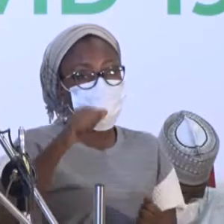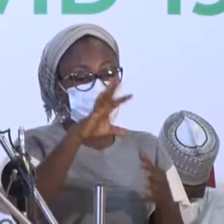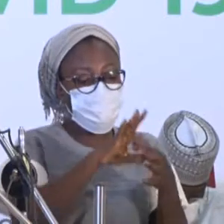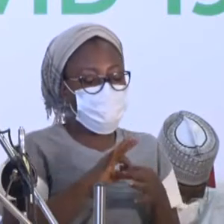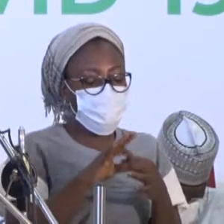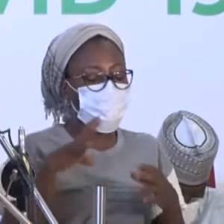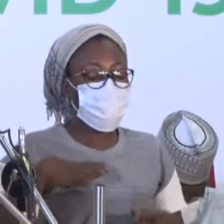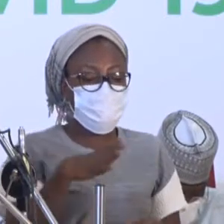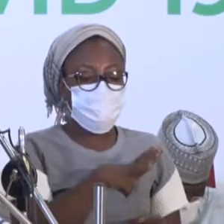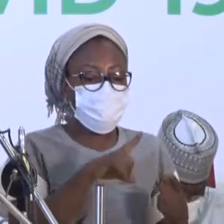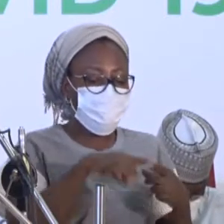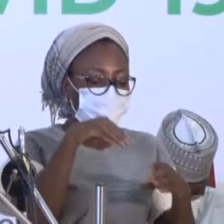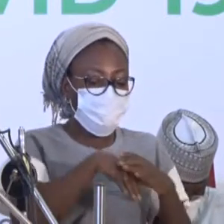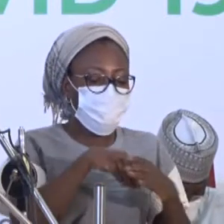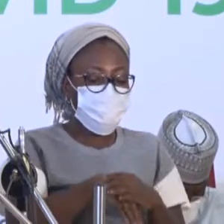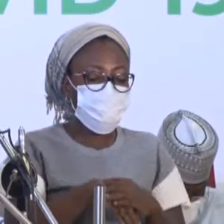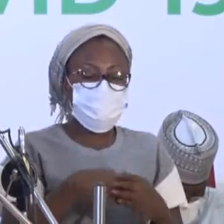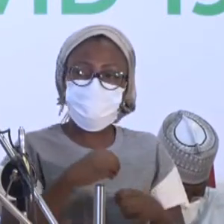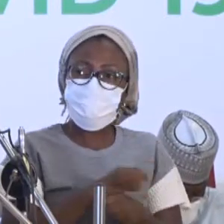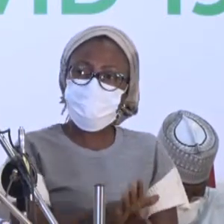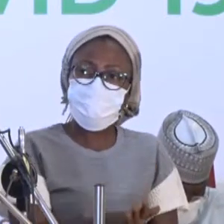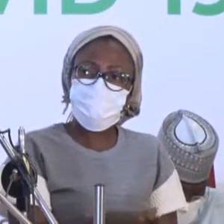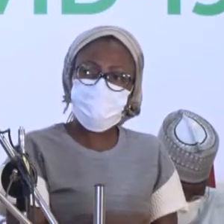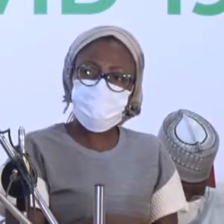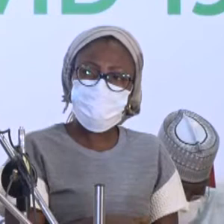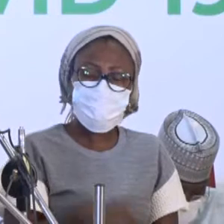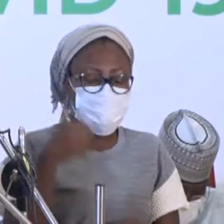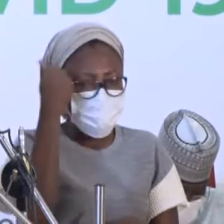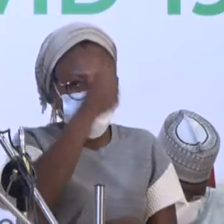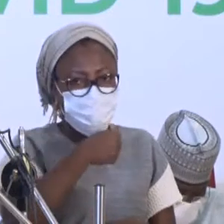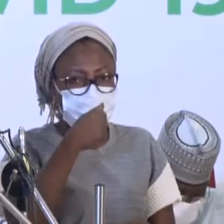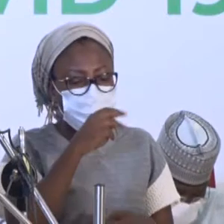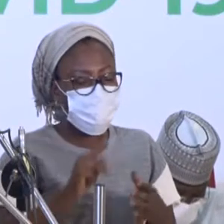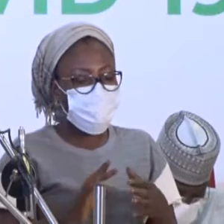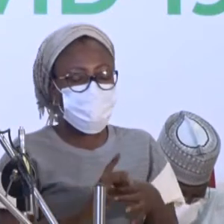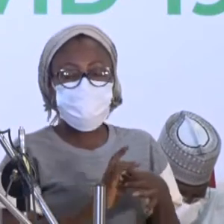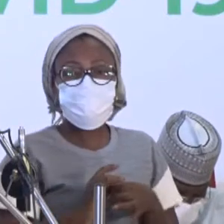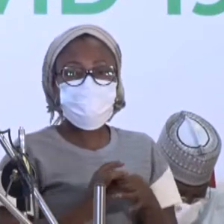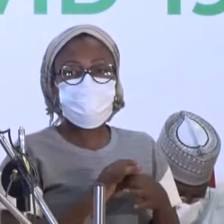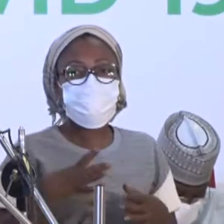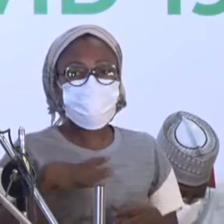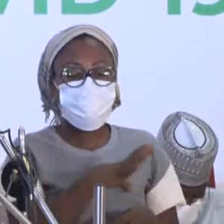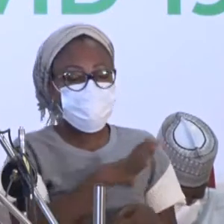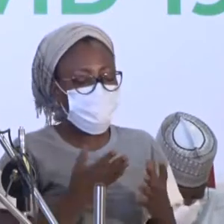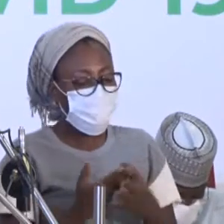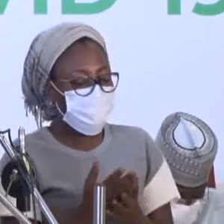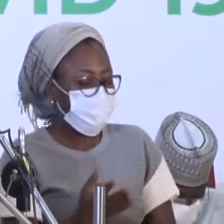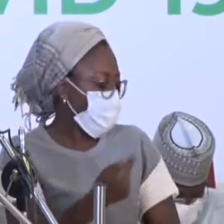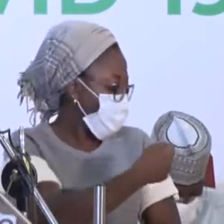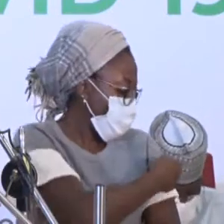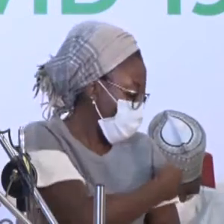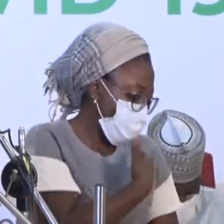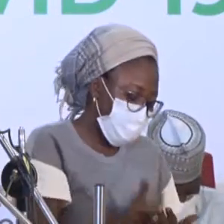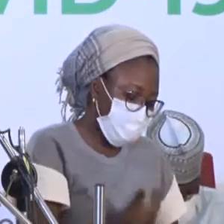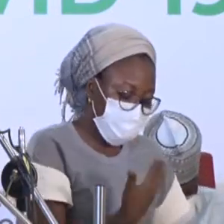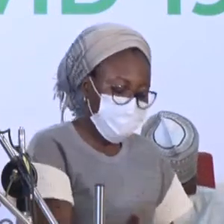to access COVID-19. The African Union Commission, through the African Vaccine Acquisition Task